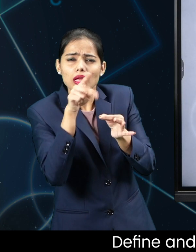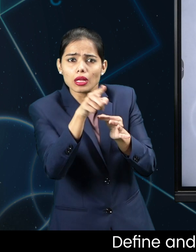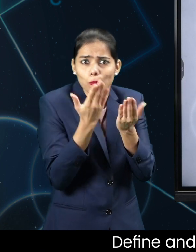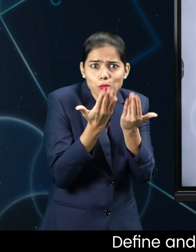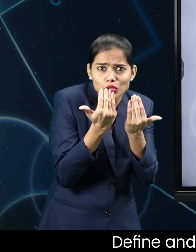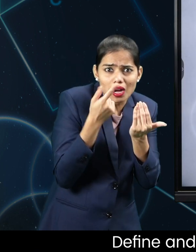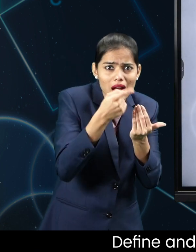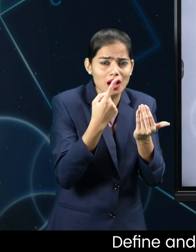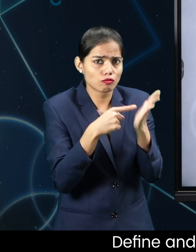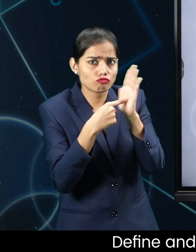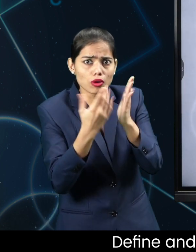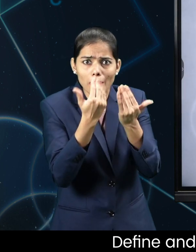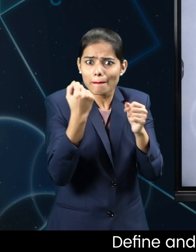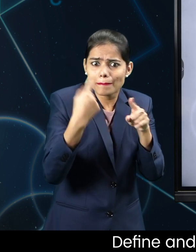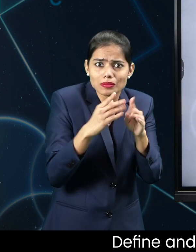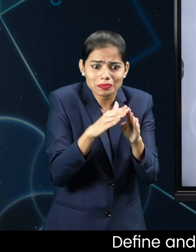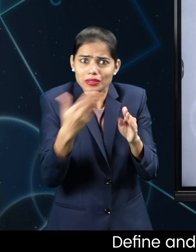the probability approaches.